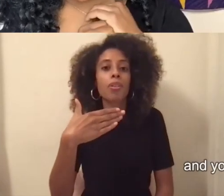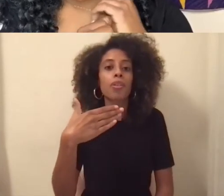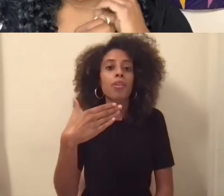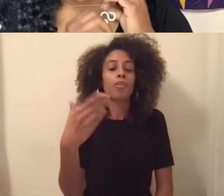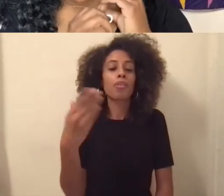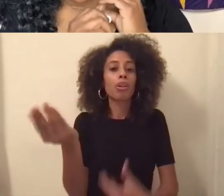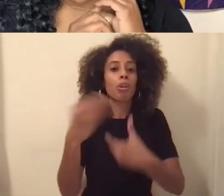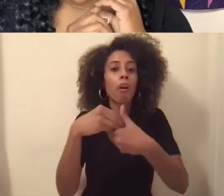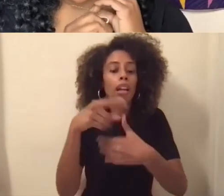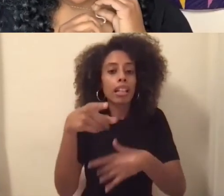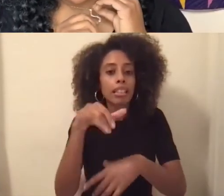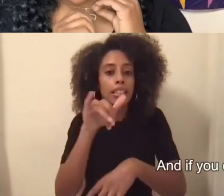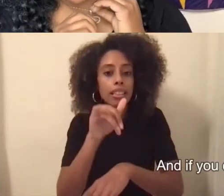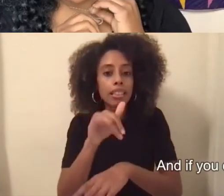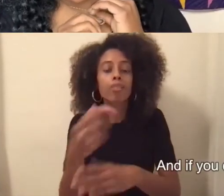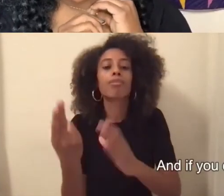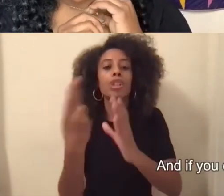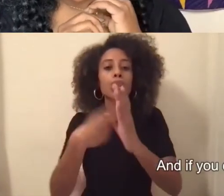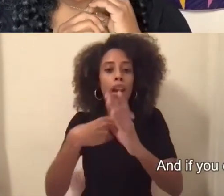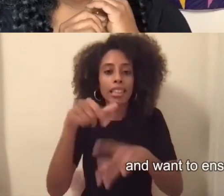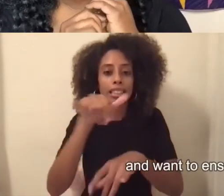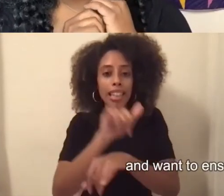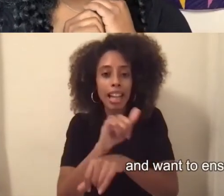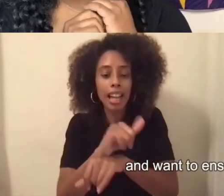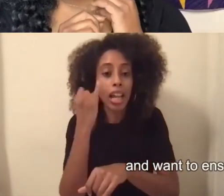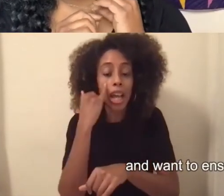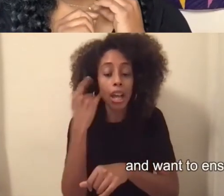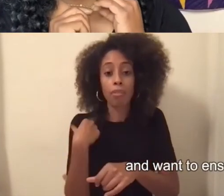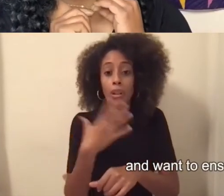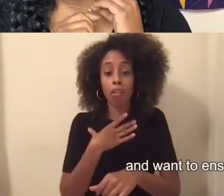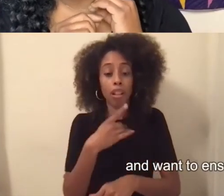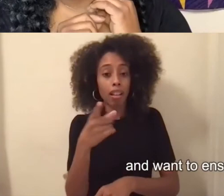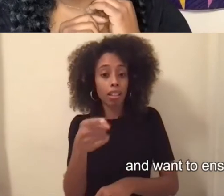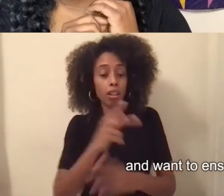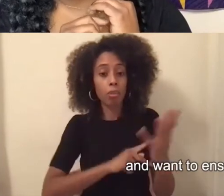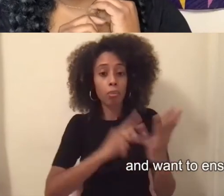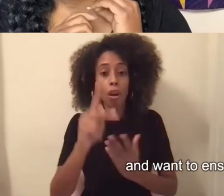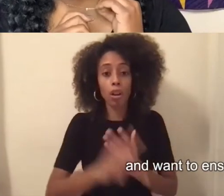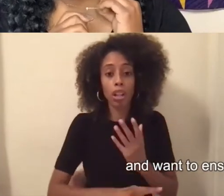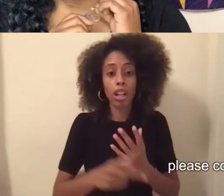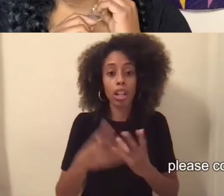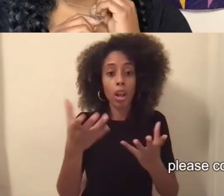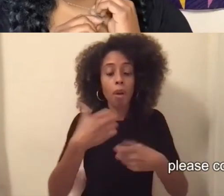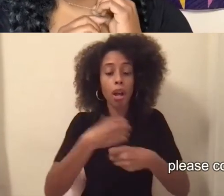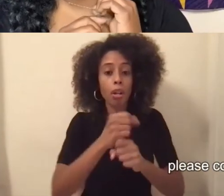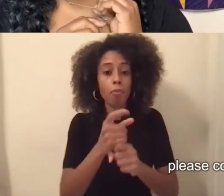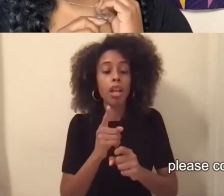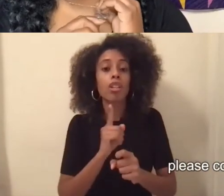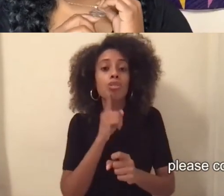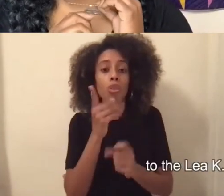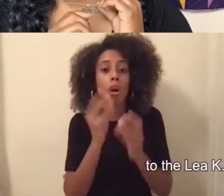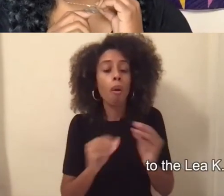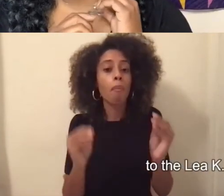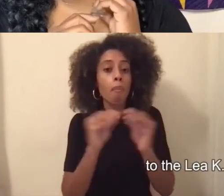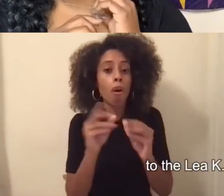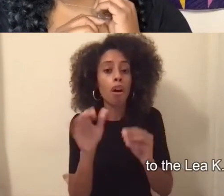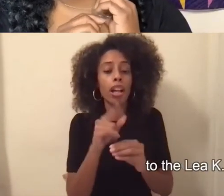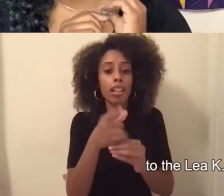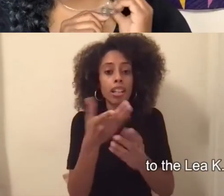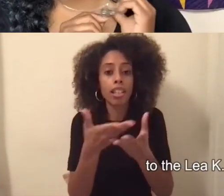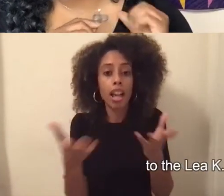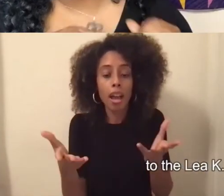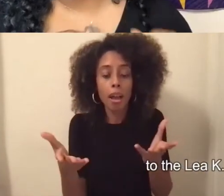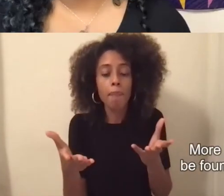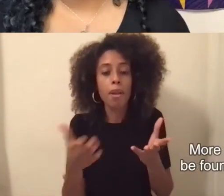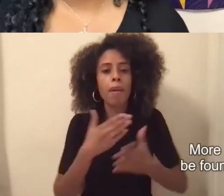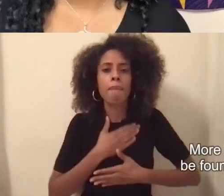us. And if you enjoyed this program and want to ensure more like it can occur, please consider contributing to the Lea K. Green